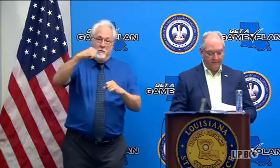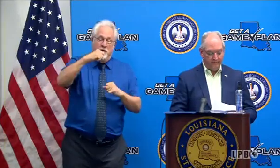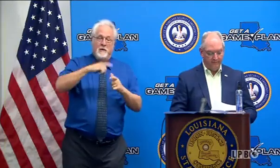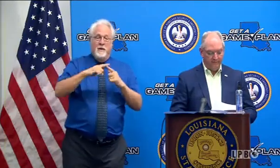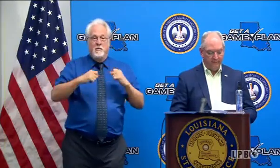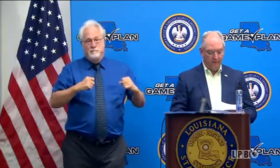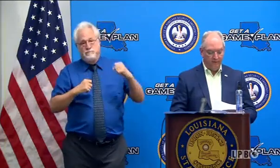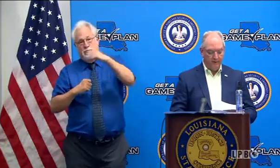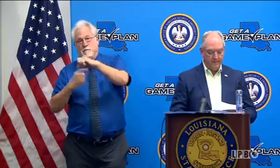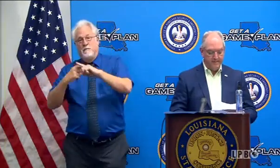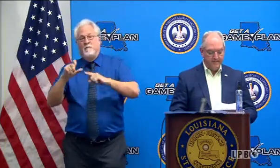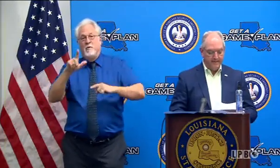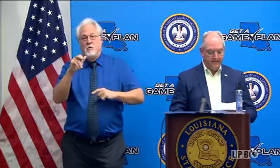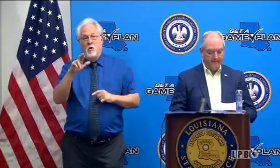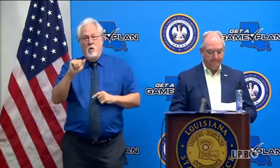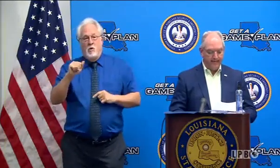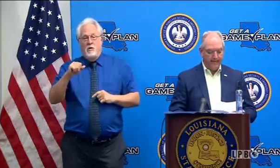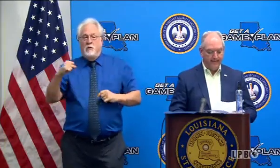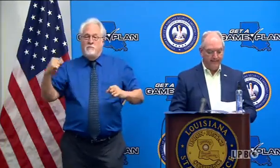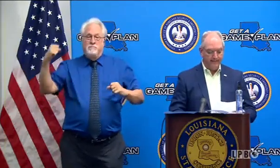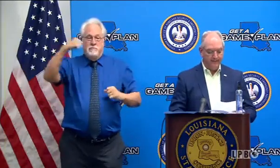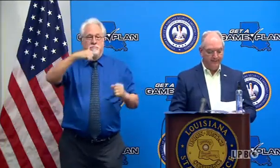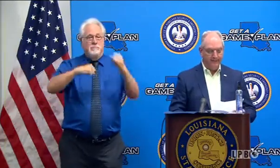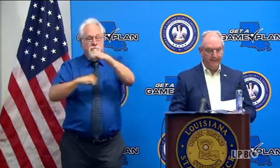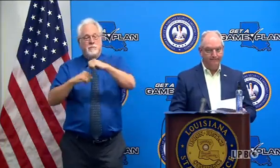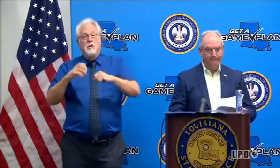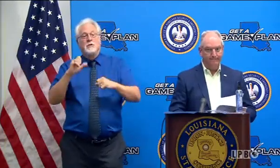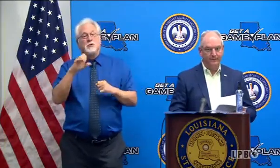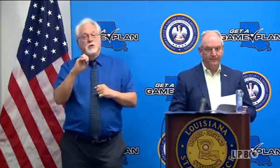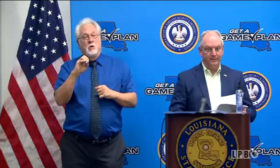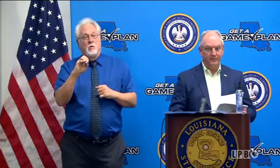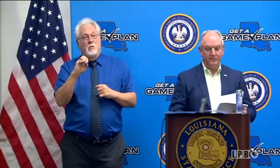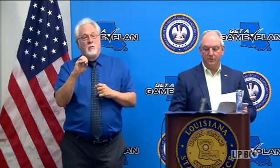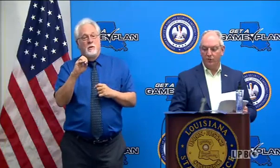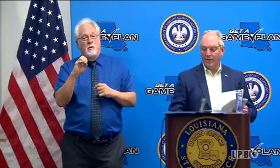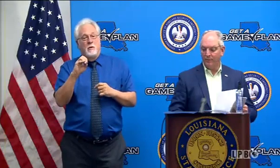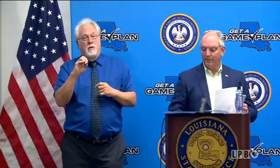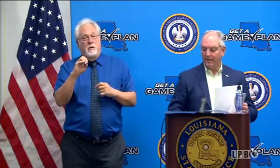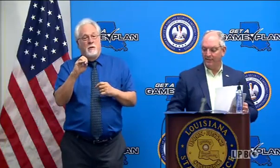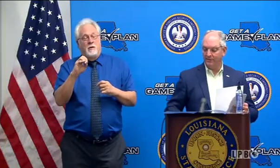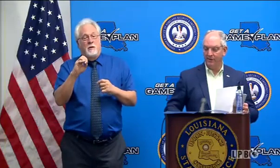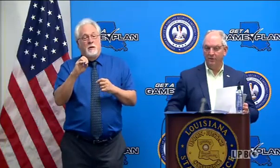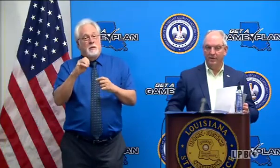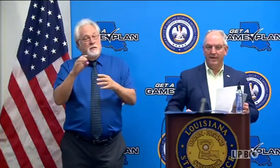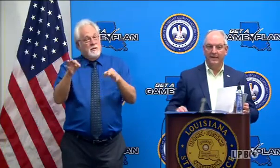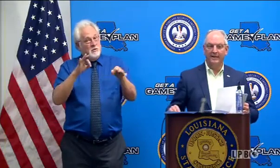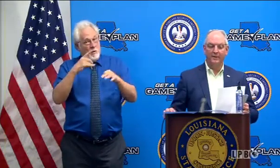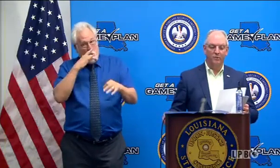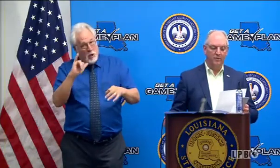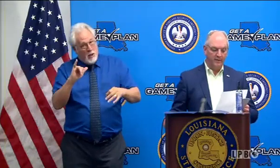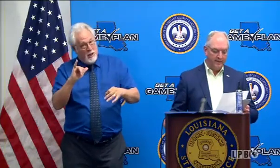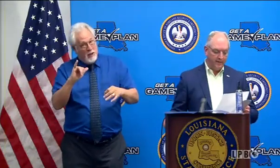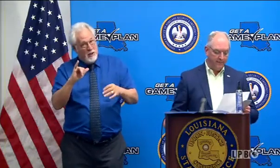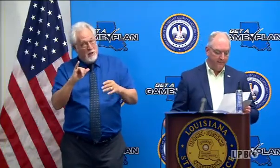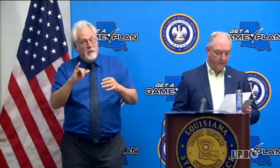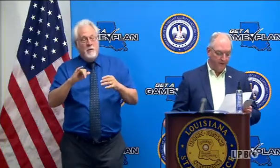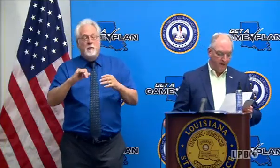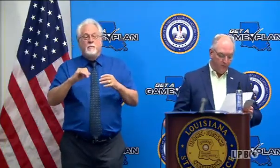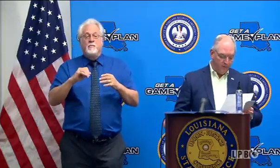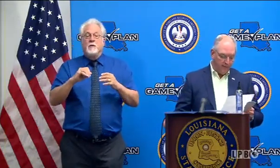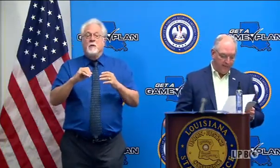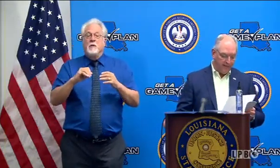left hook from Laura, and to describe what that's going to look like in a little more